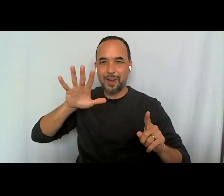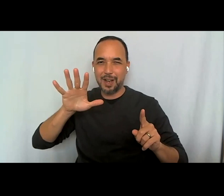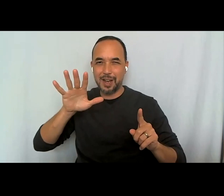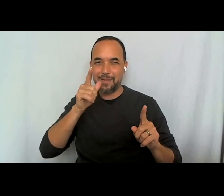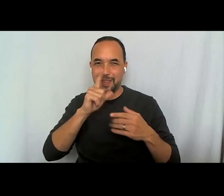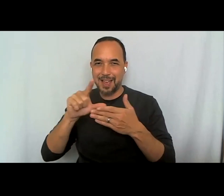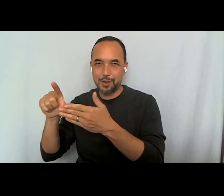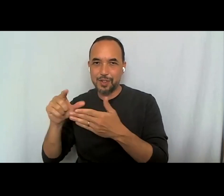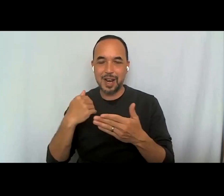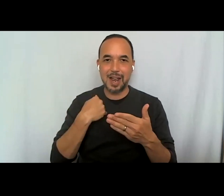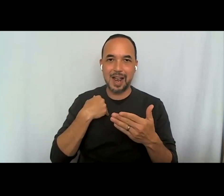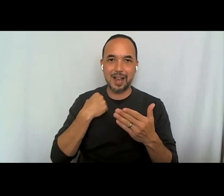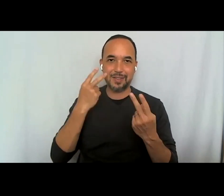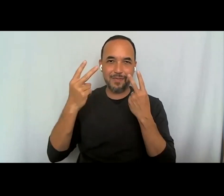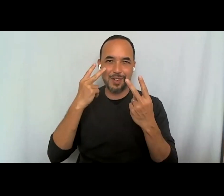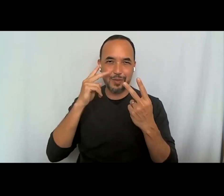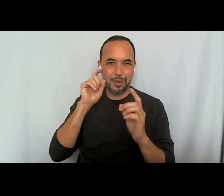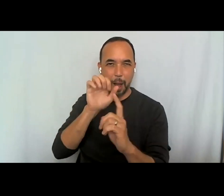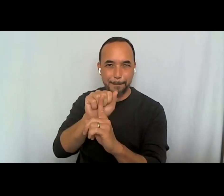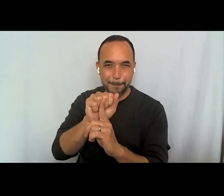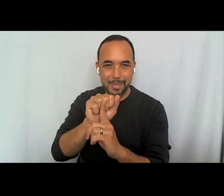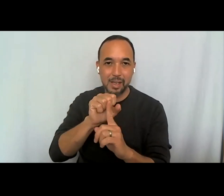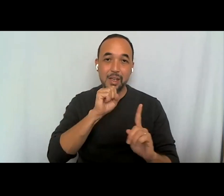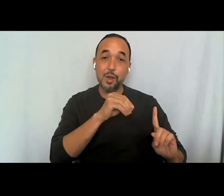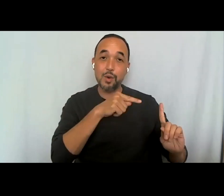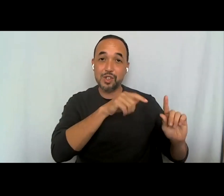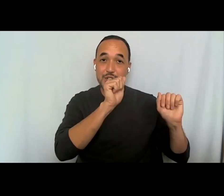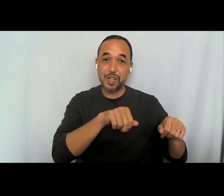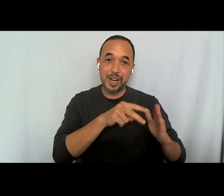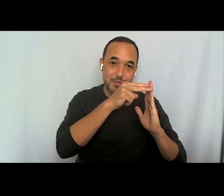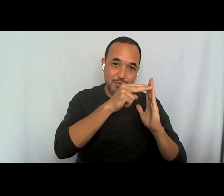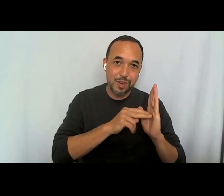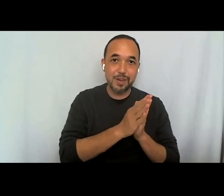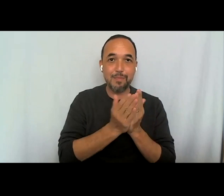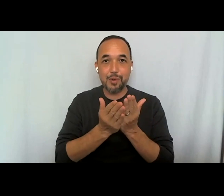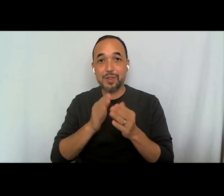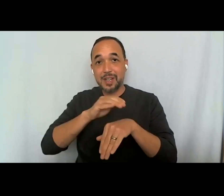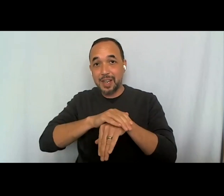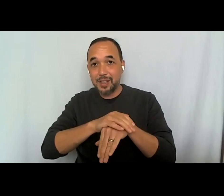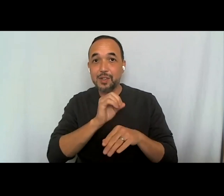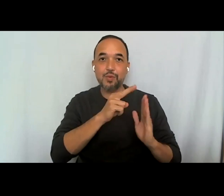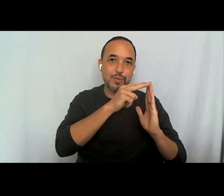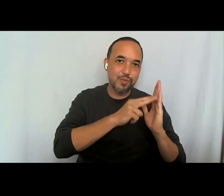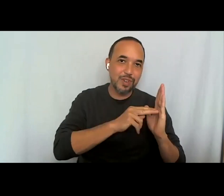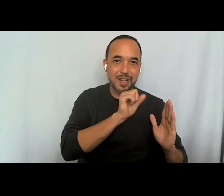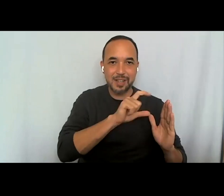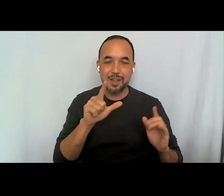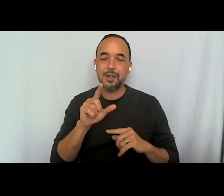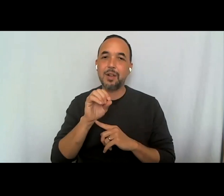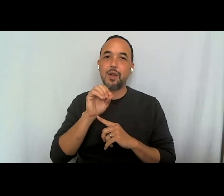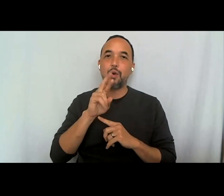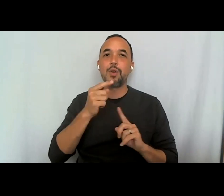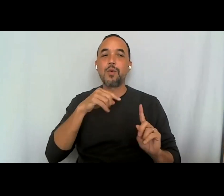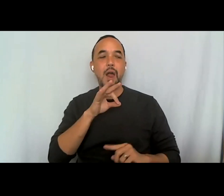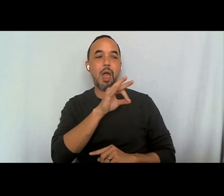So she can read her books in English or ASL, or we can just give her cues with a simple sign, and then she knows the